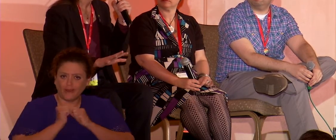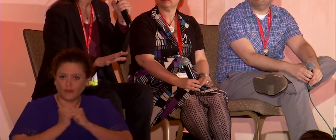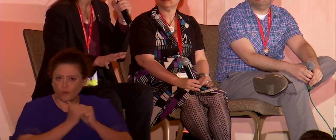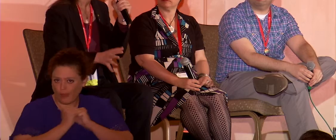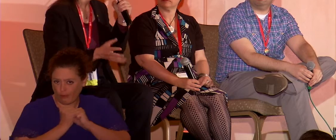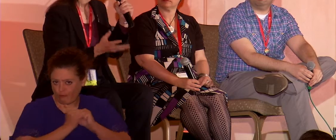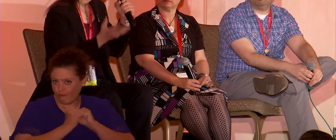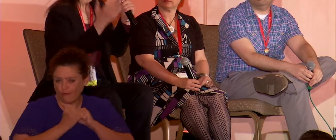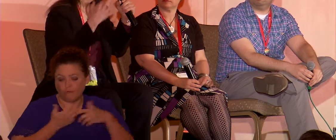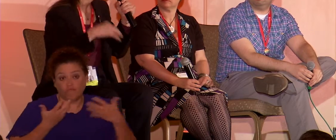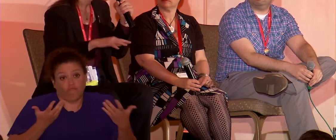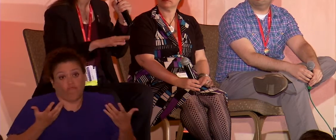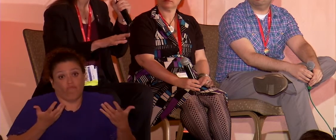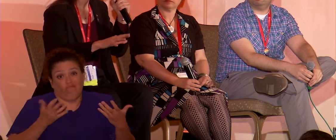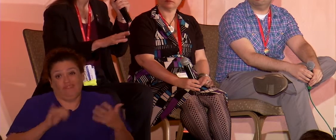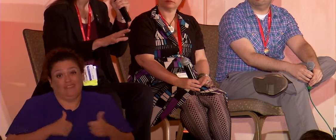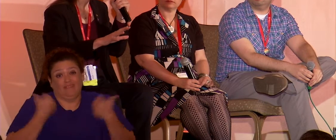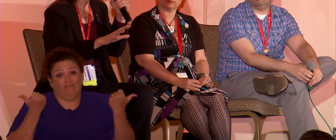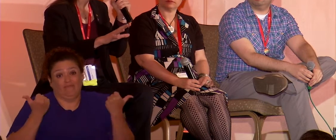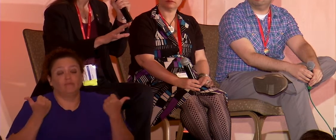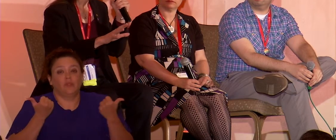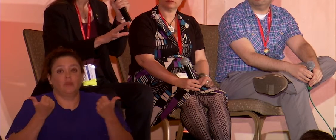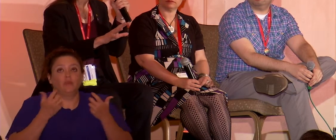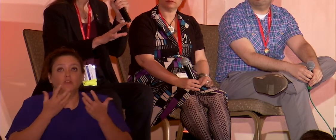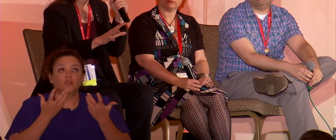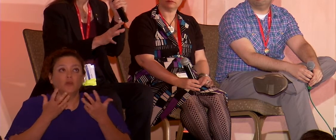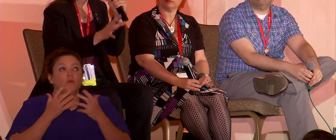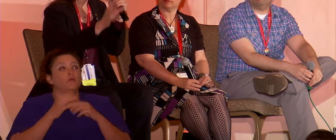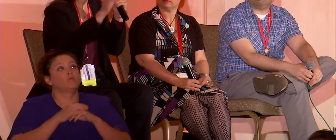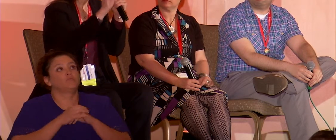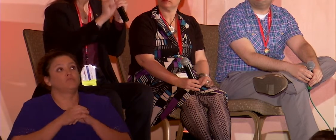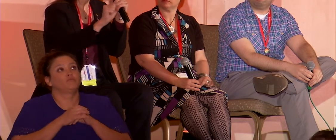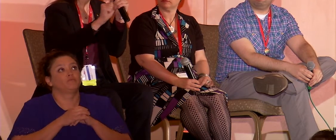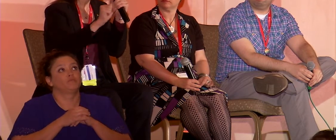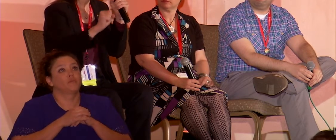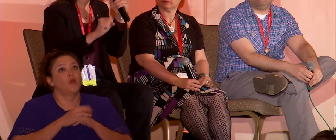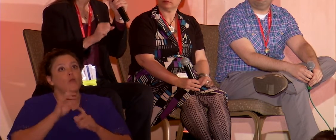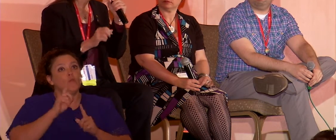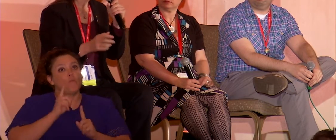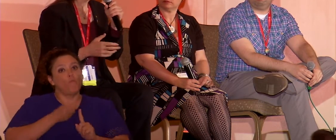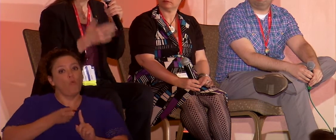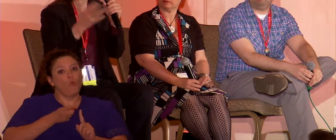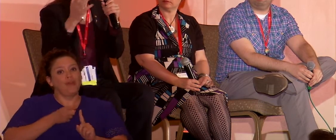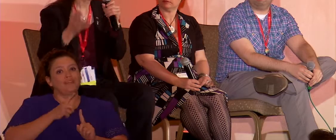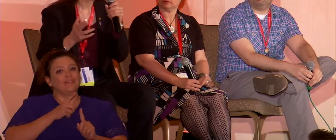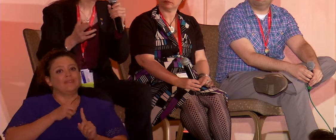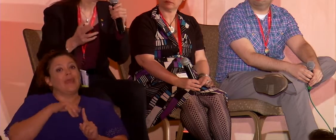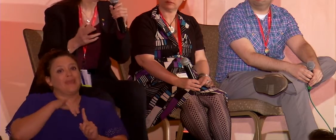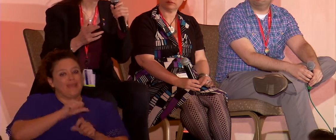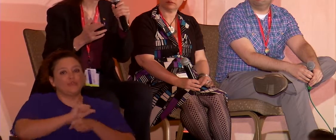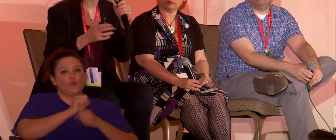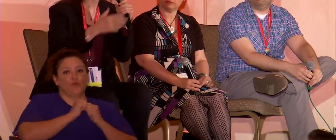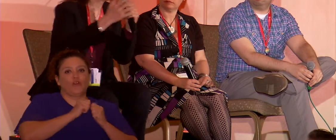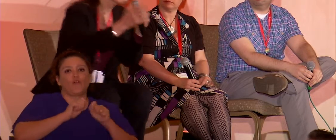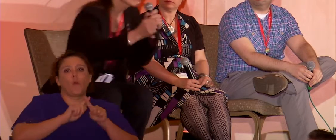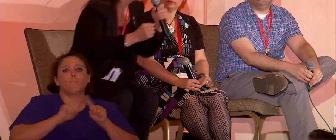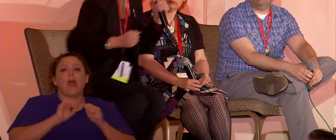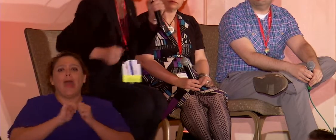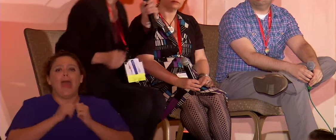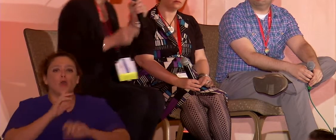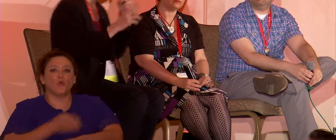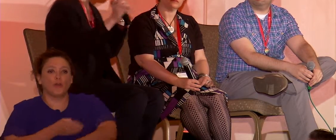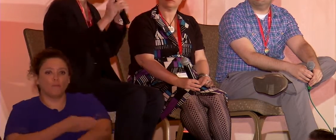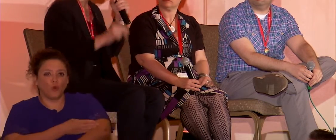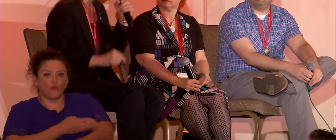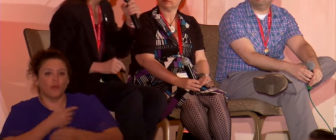is. So I think a more subtle response will be how we improve that relationship. This is Creating Change Conference. I've been with the task